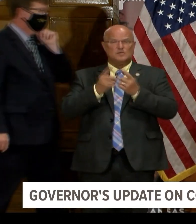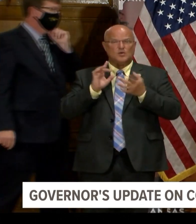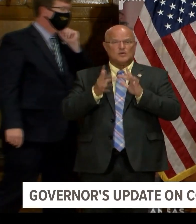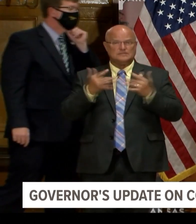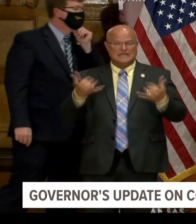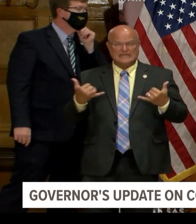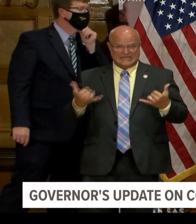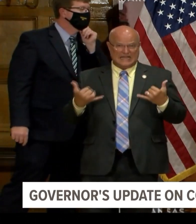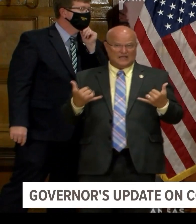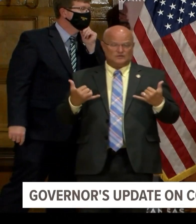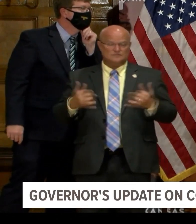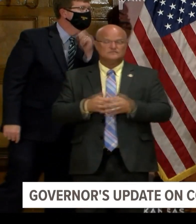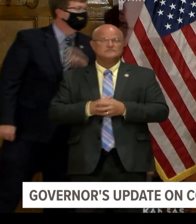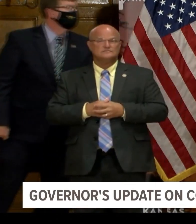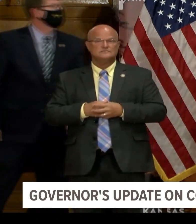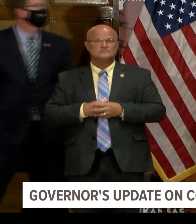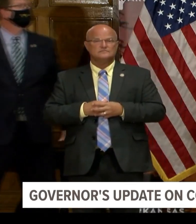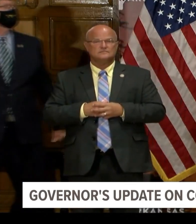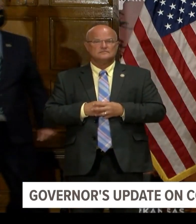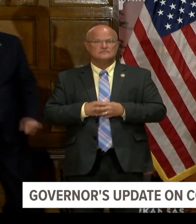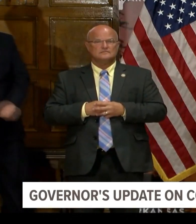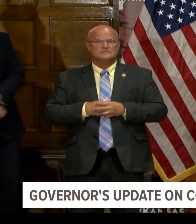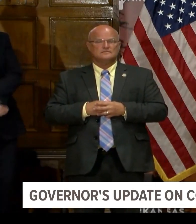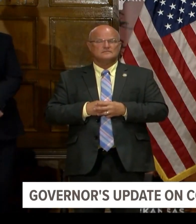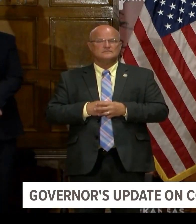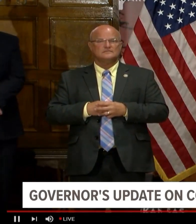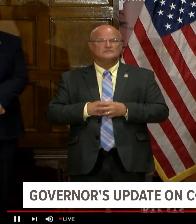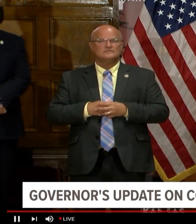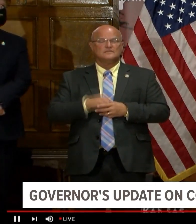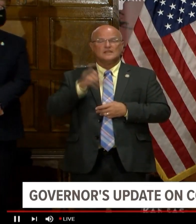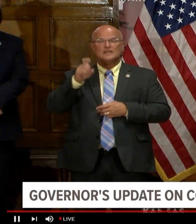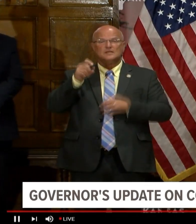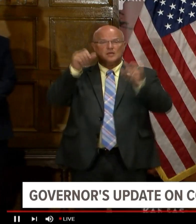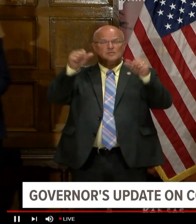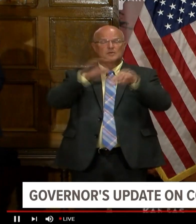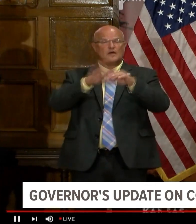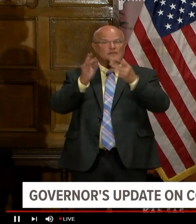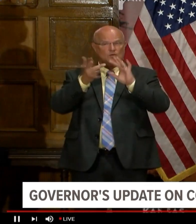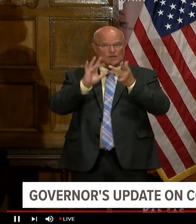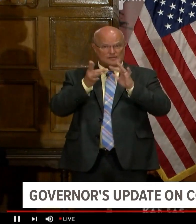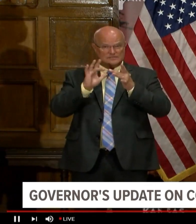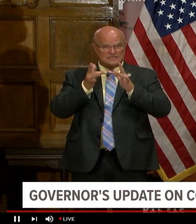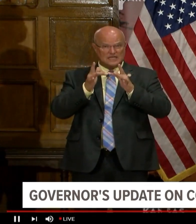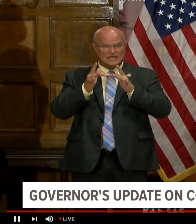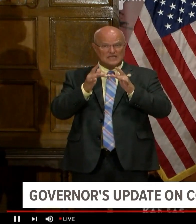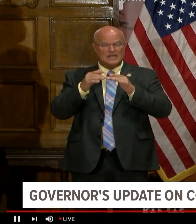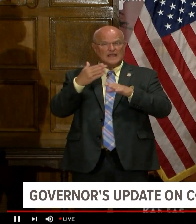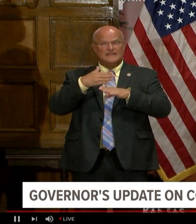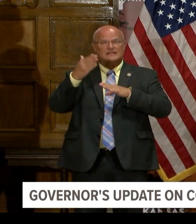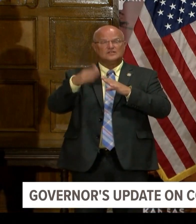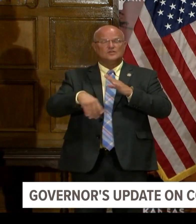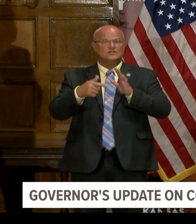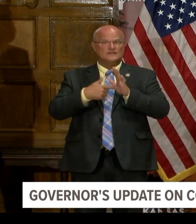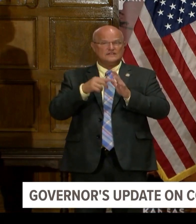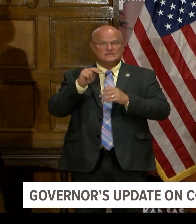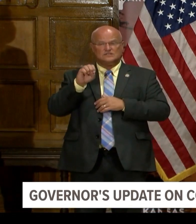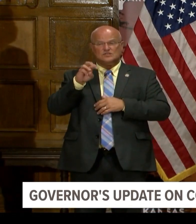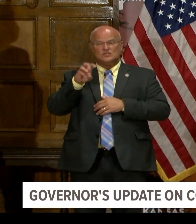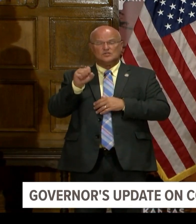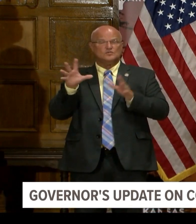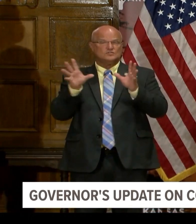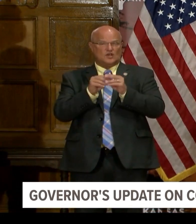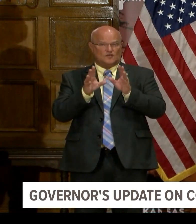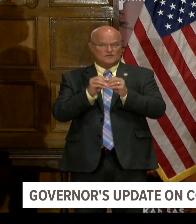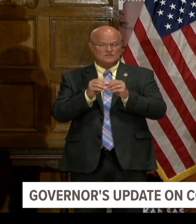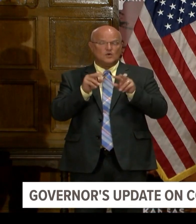or is that to come? It's supposed to be put up on the website at the conclusion of this news conference, so